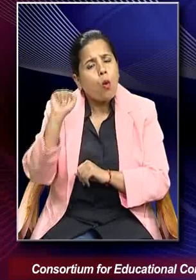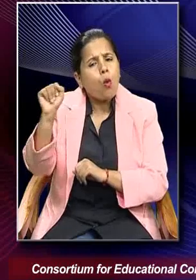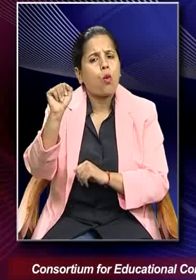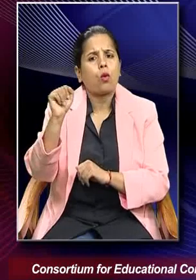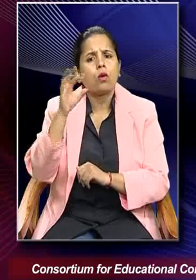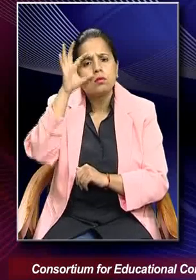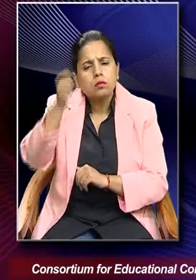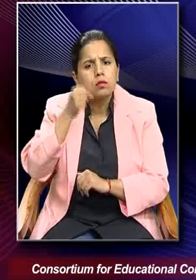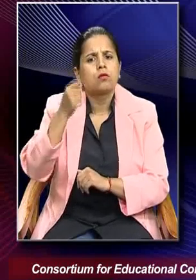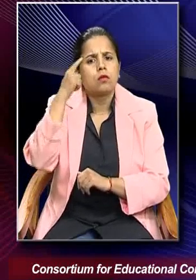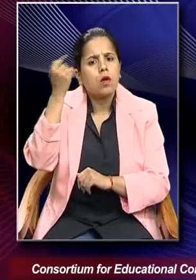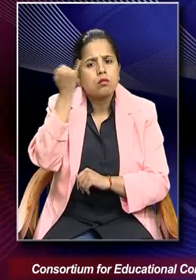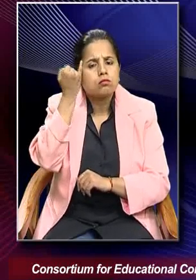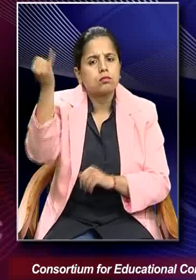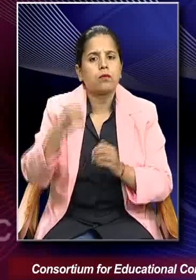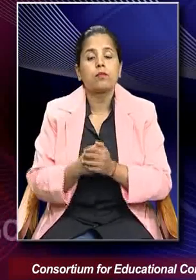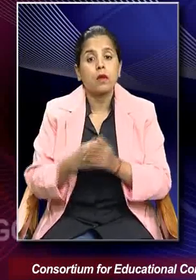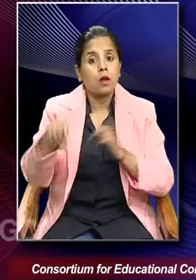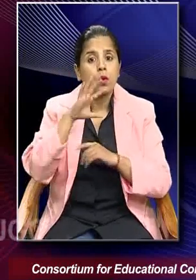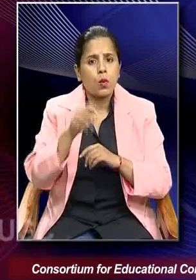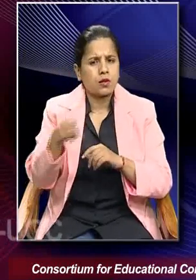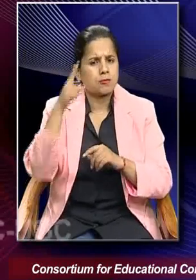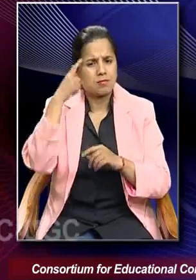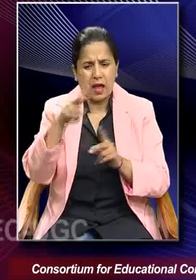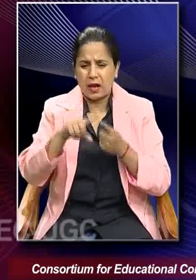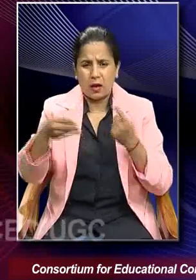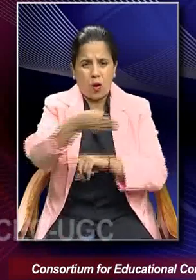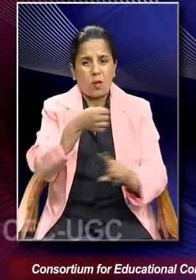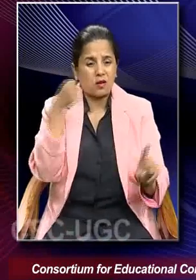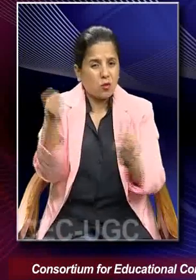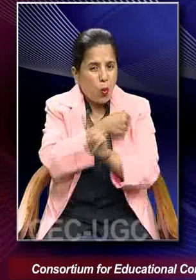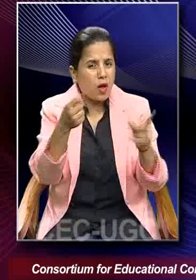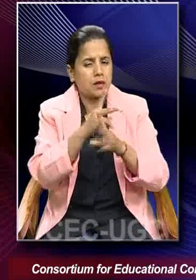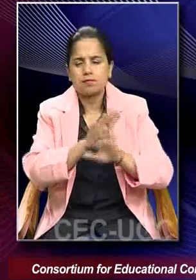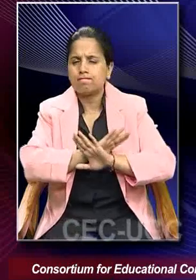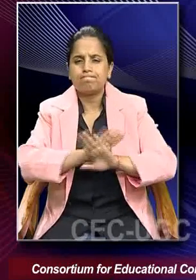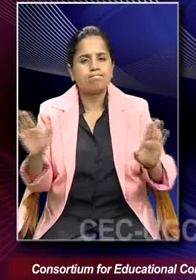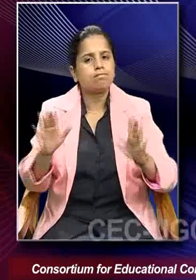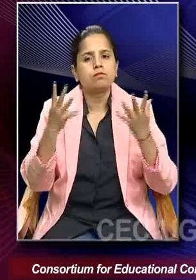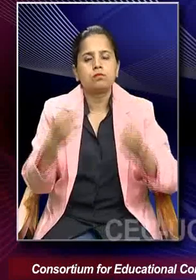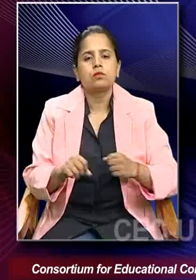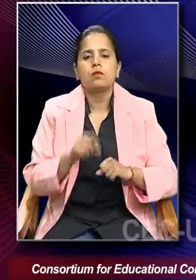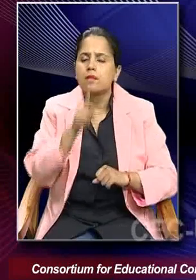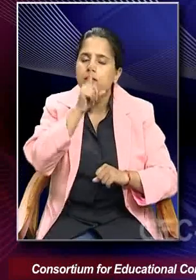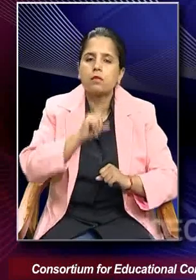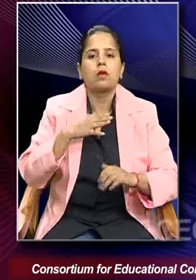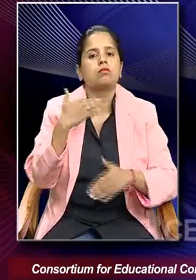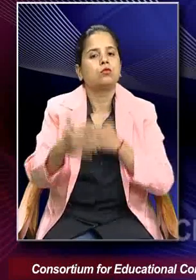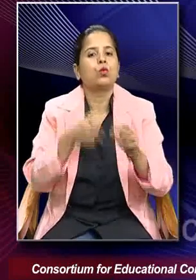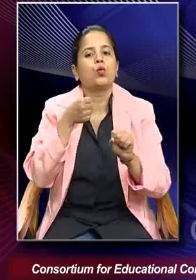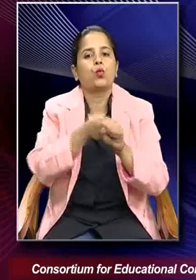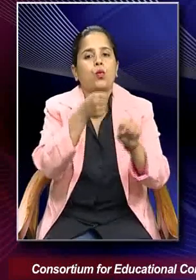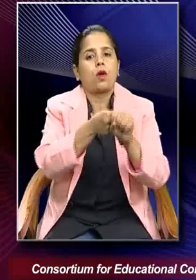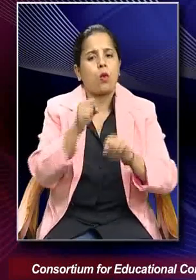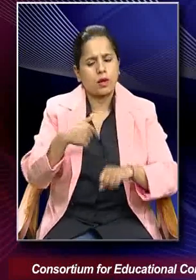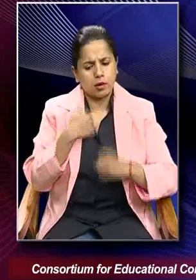to introduce notion of non-violent economy, and to understand Gandhian concepts of